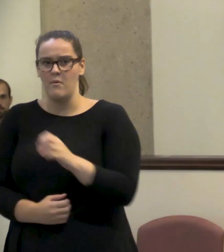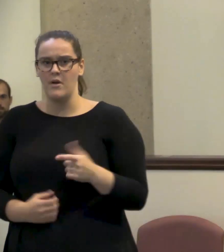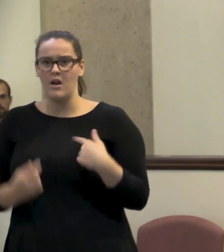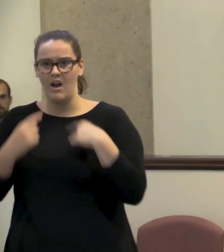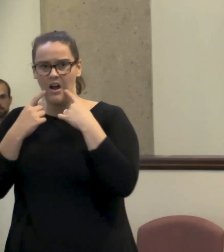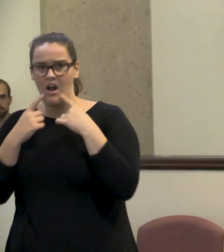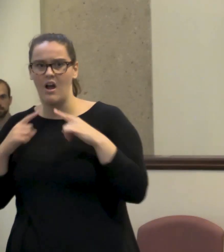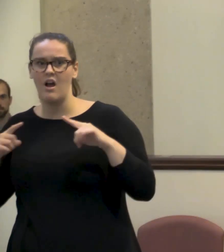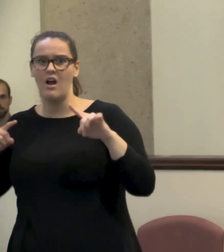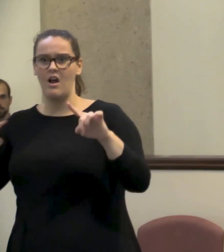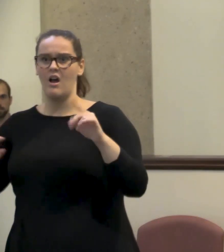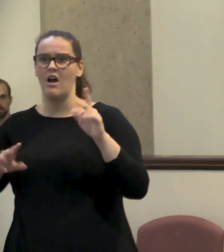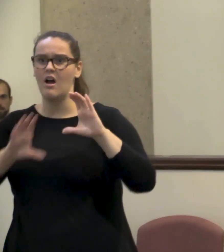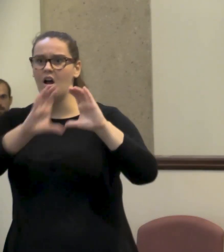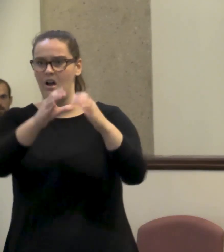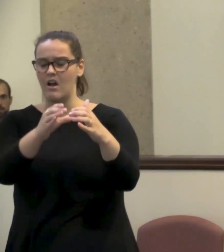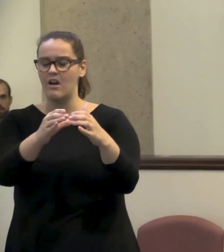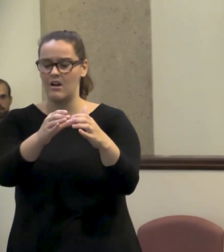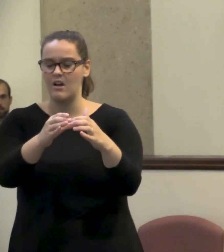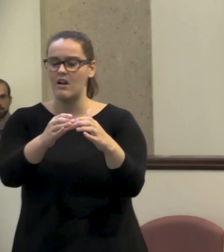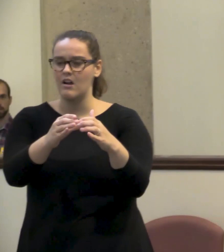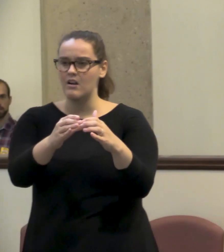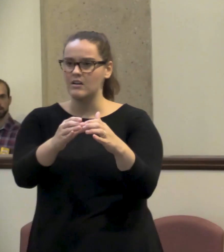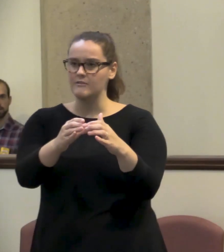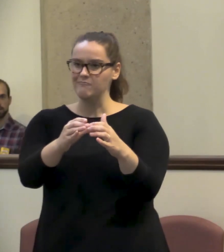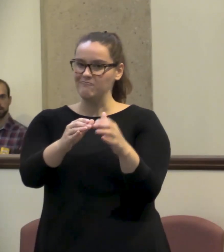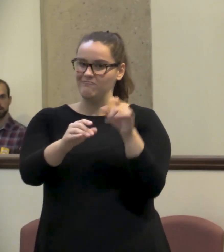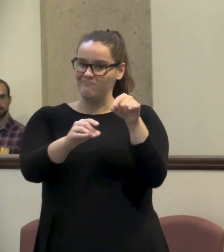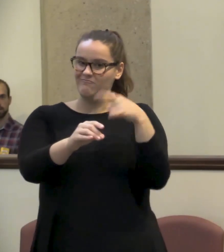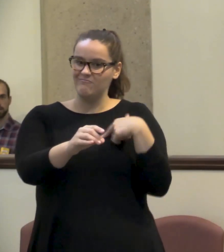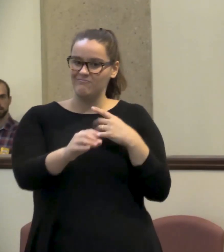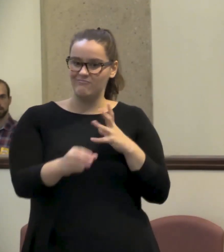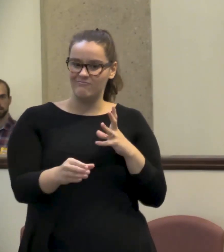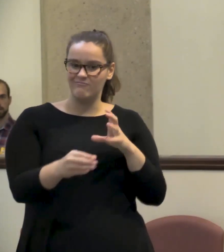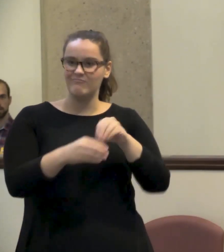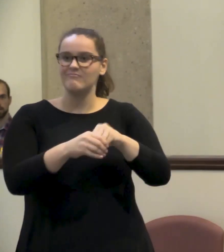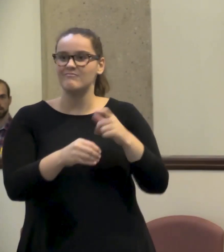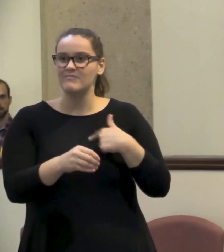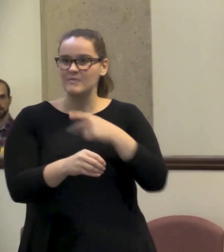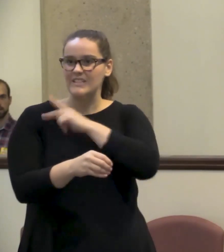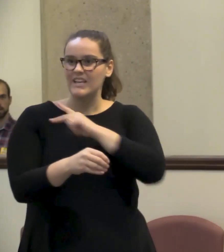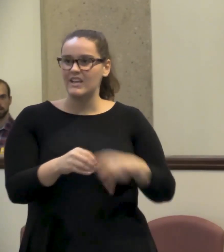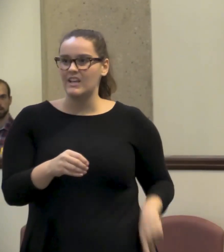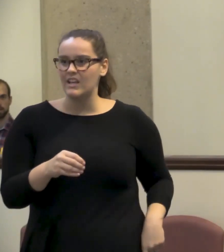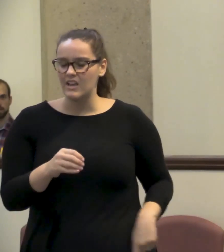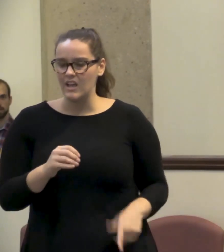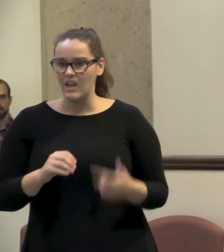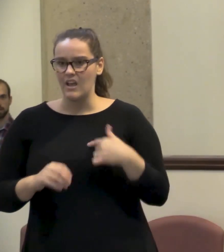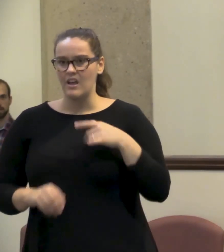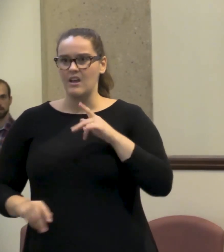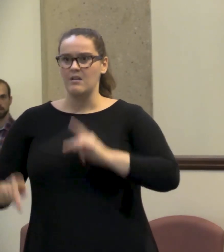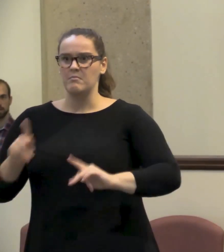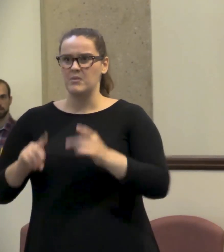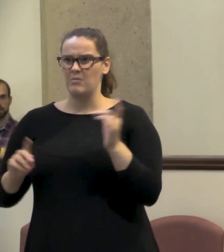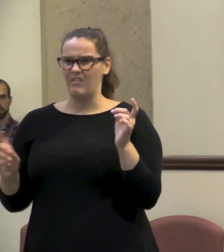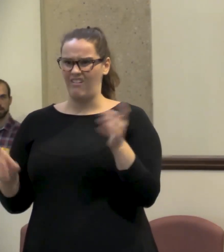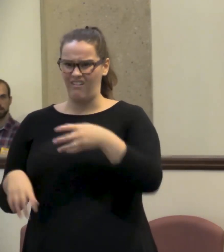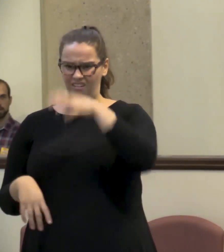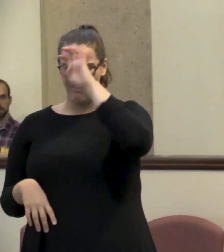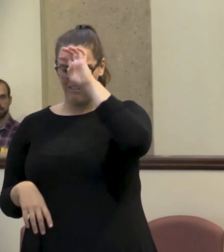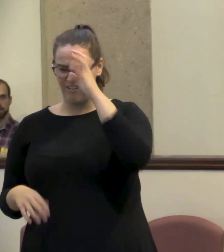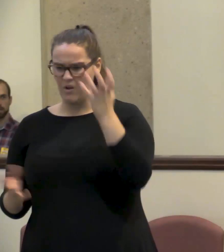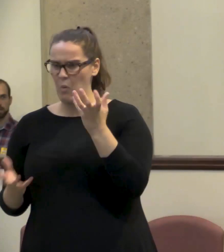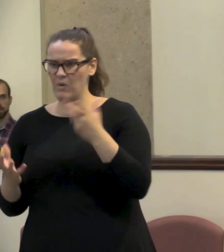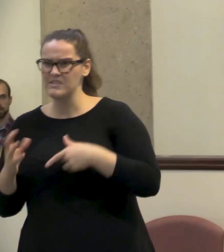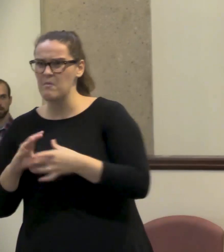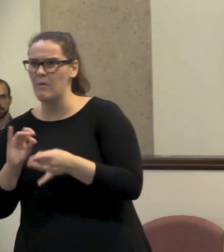overcome entrenched political power and the king. And people were defecting and people were confused and everybody's running around saying, what's the